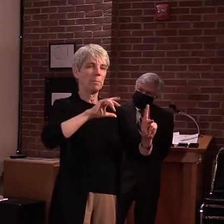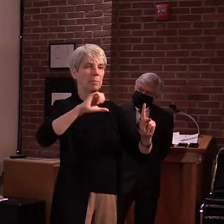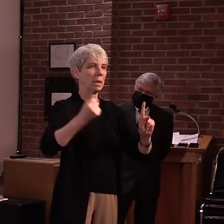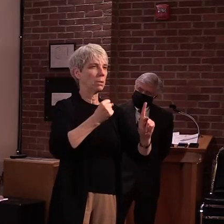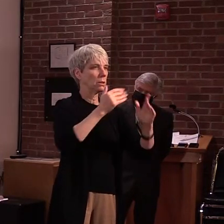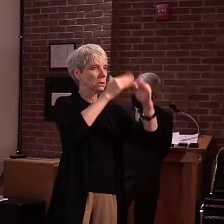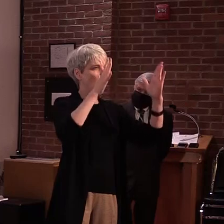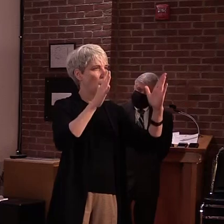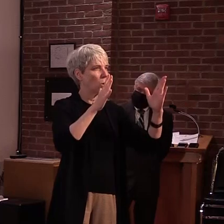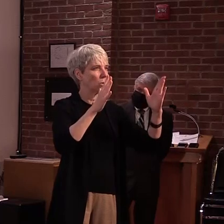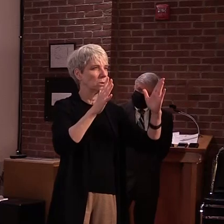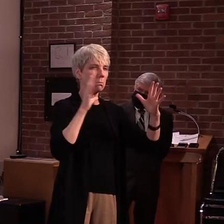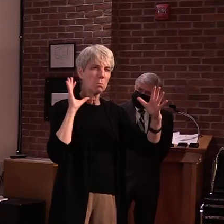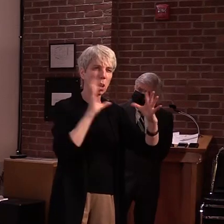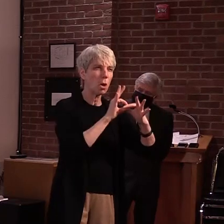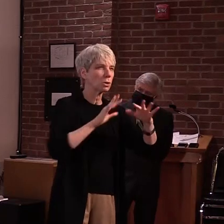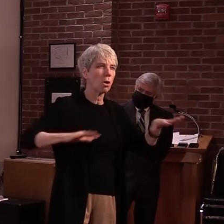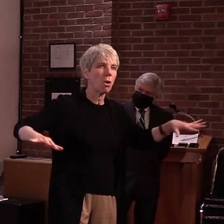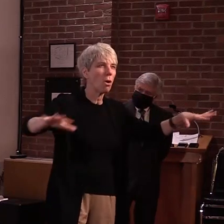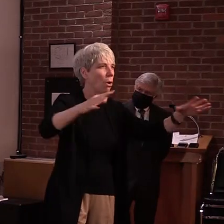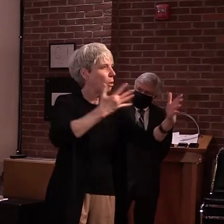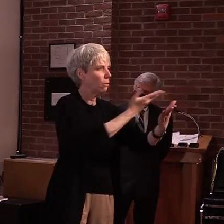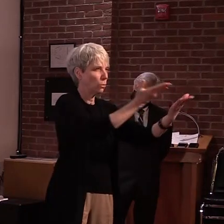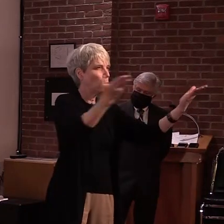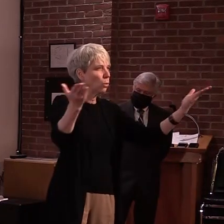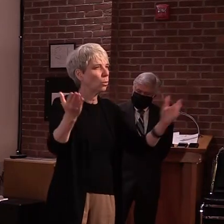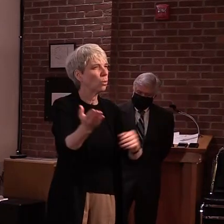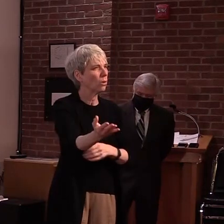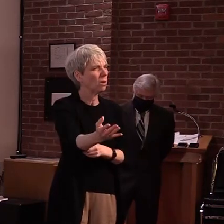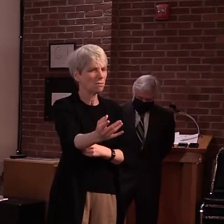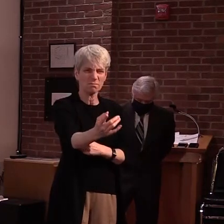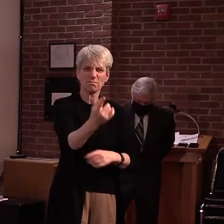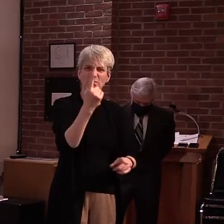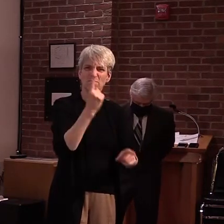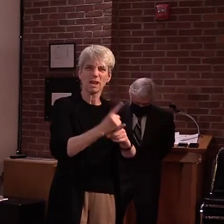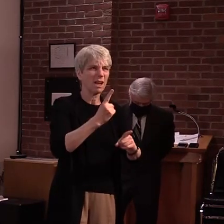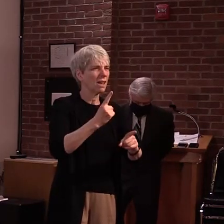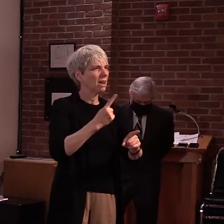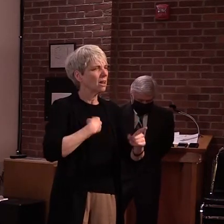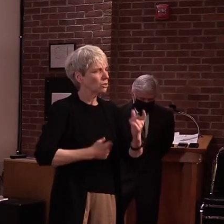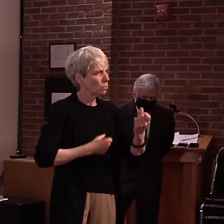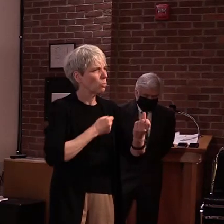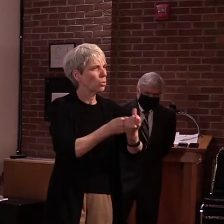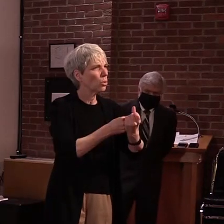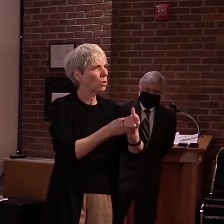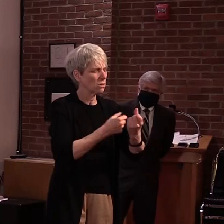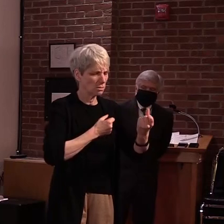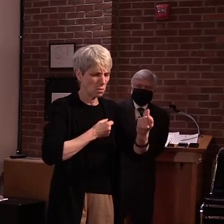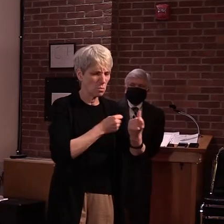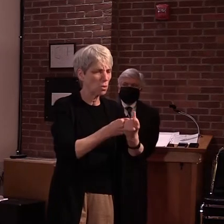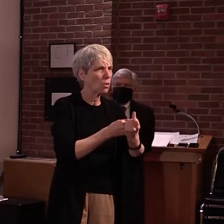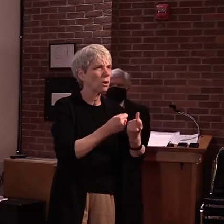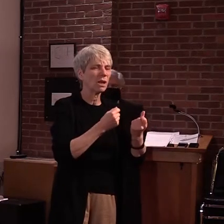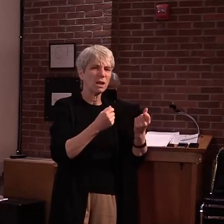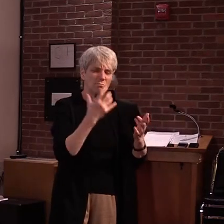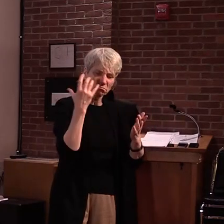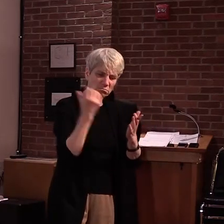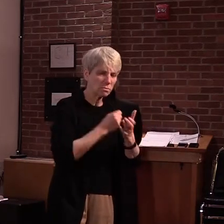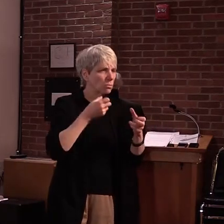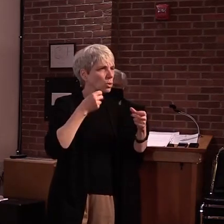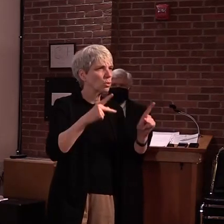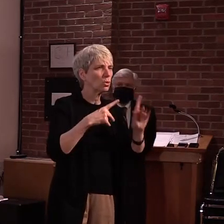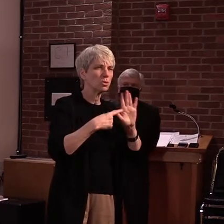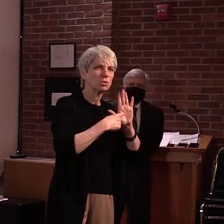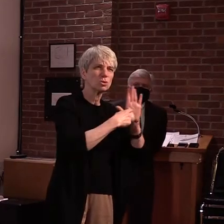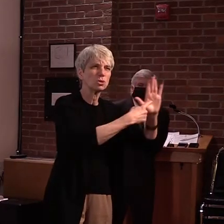are making a powerful statement ourselves. So I'm just supportive of taking that stance to highlight this and to say that we're